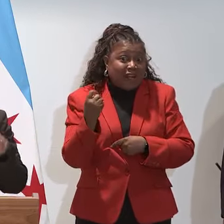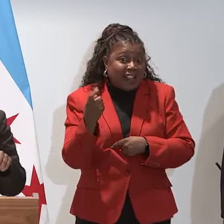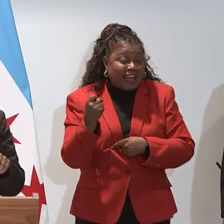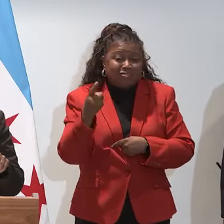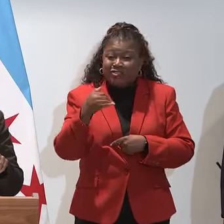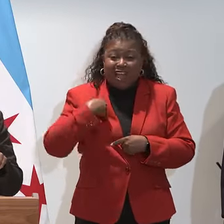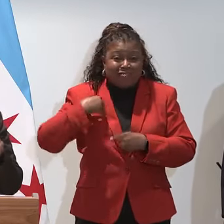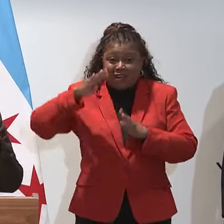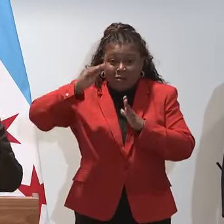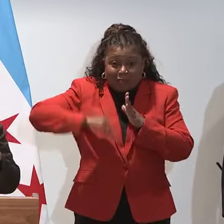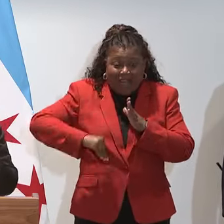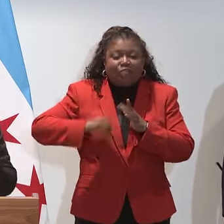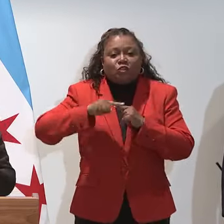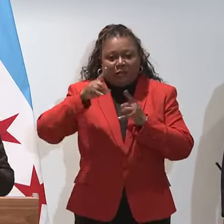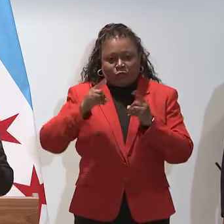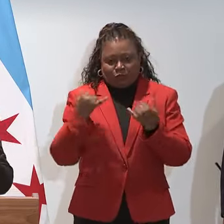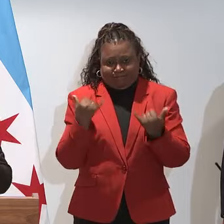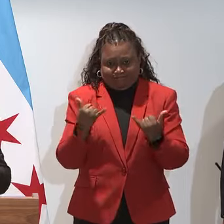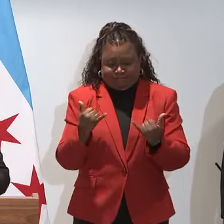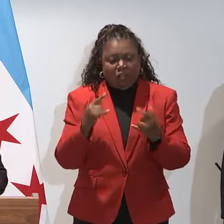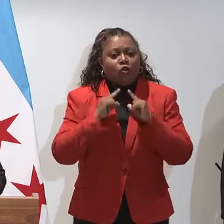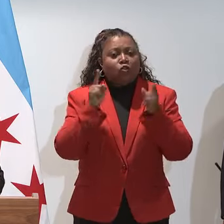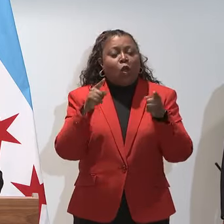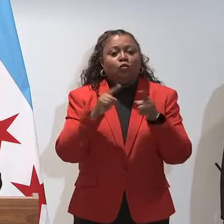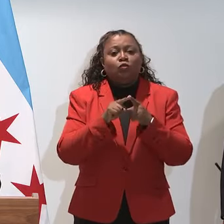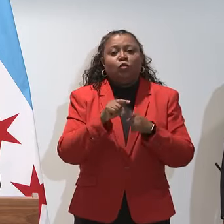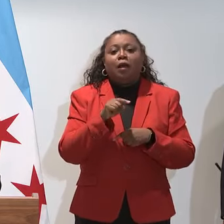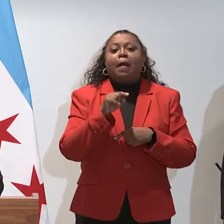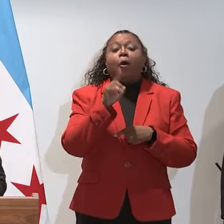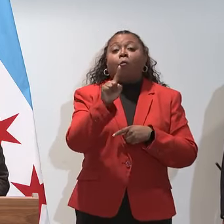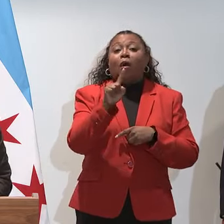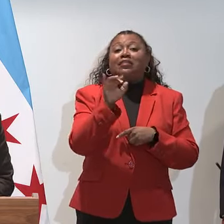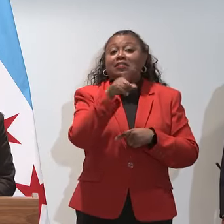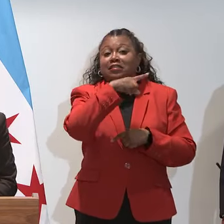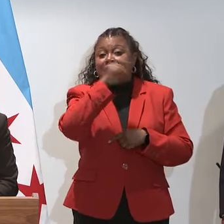If you haven't applied, you must do so. Go to